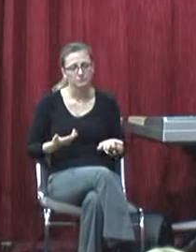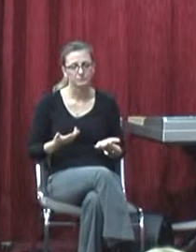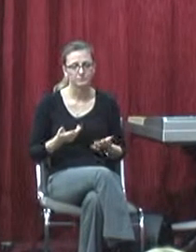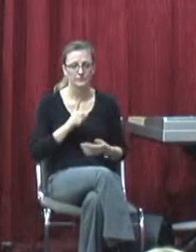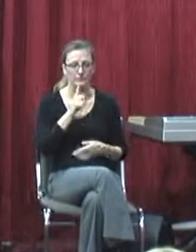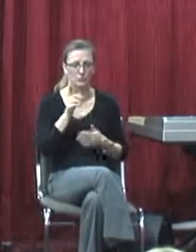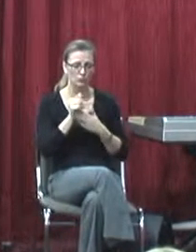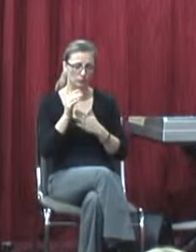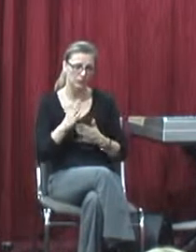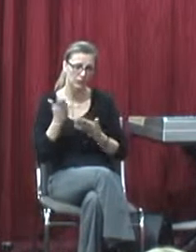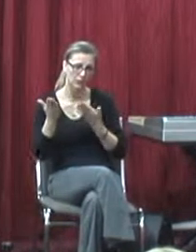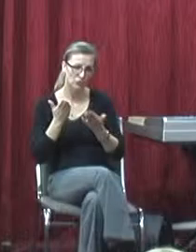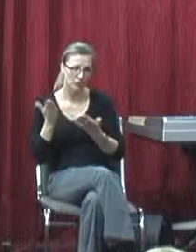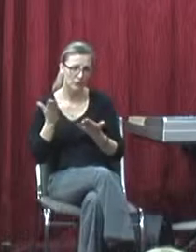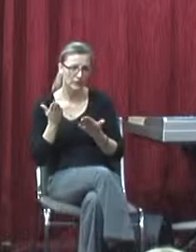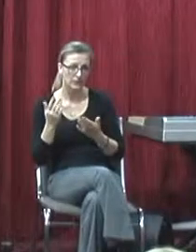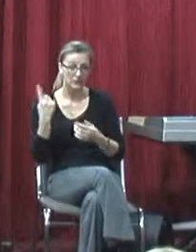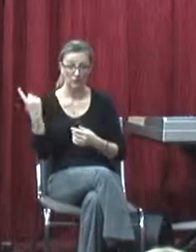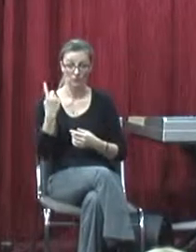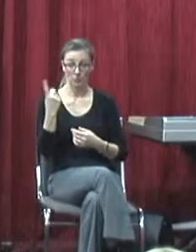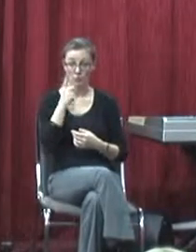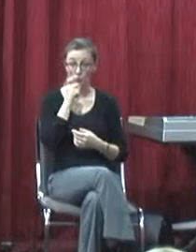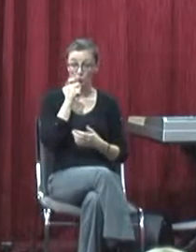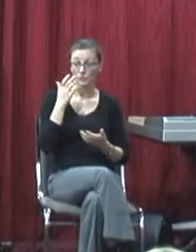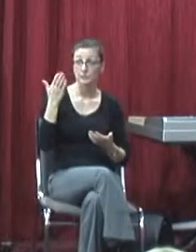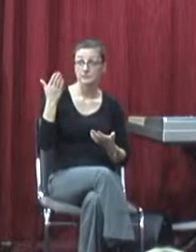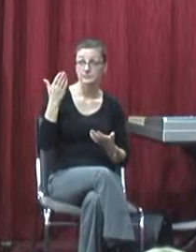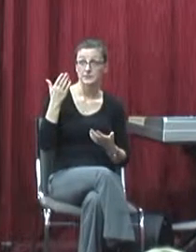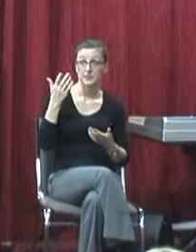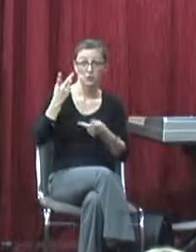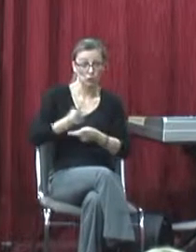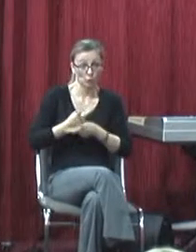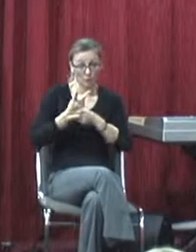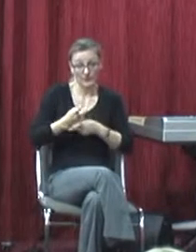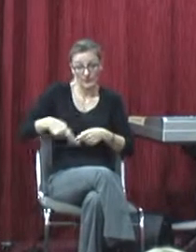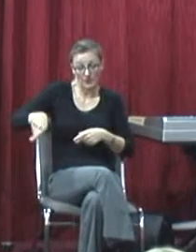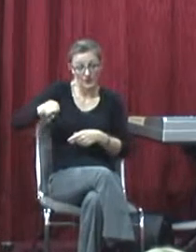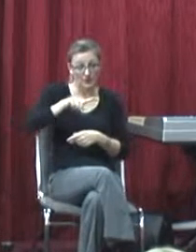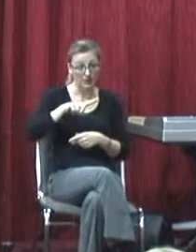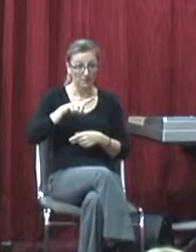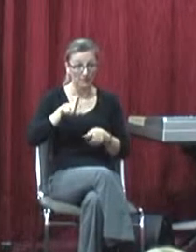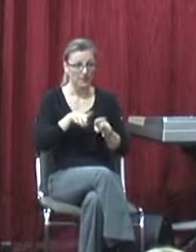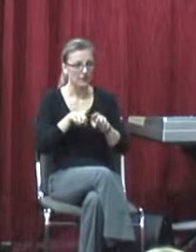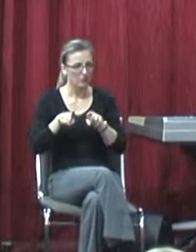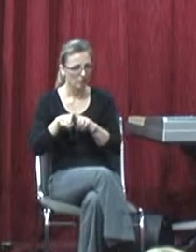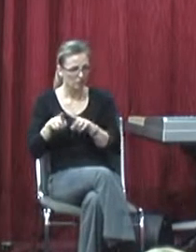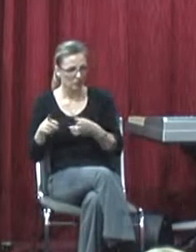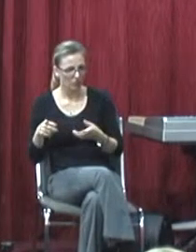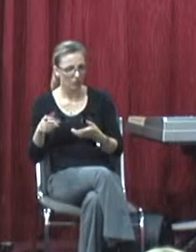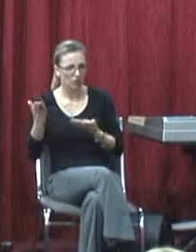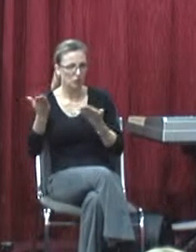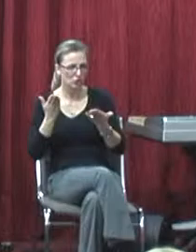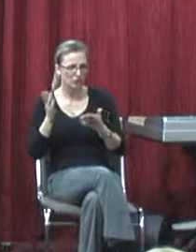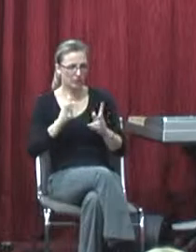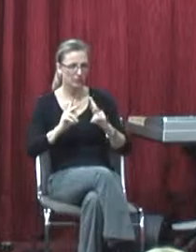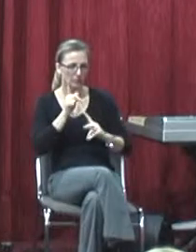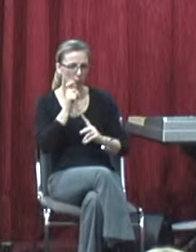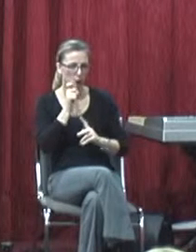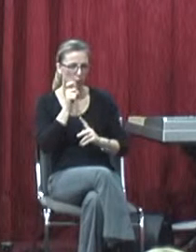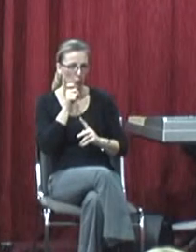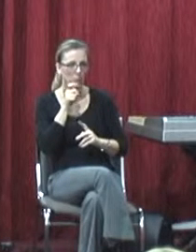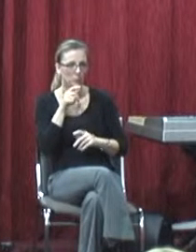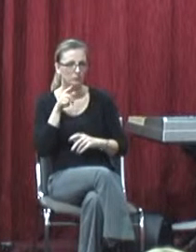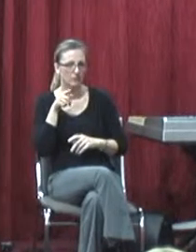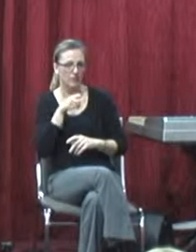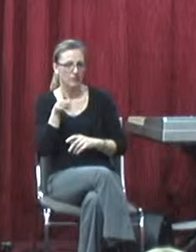true leader is serving somebody who is supervising them, but he's also serving the people whom he's